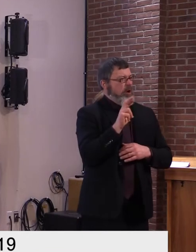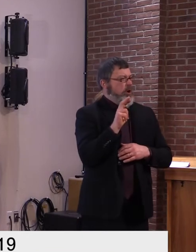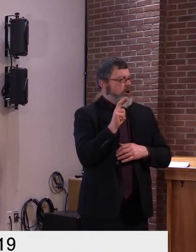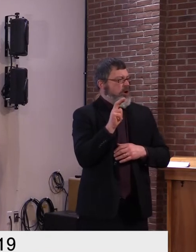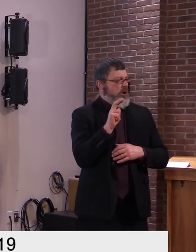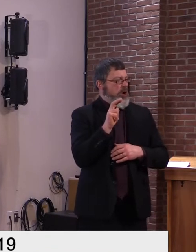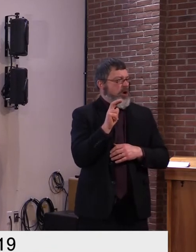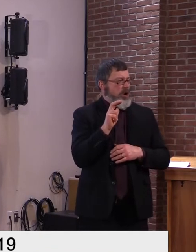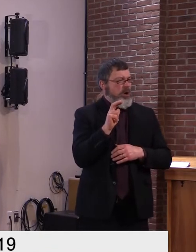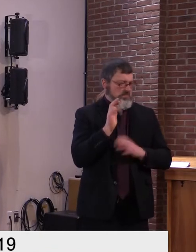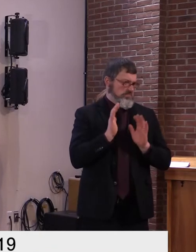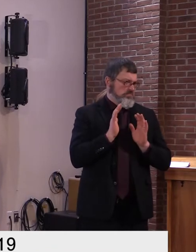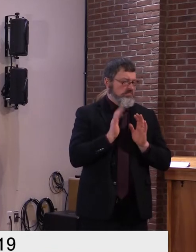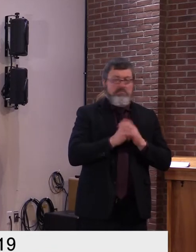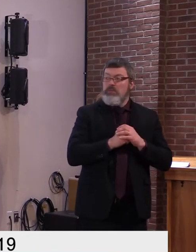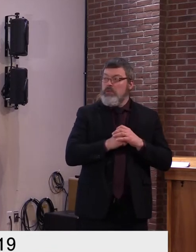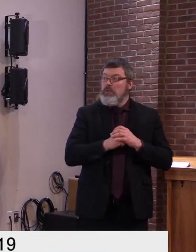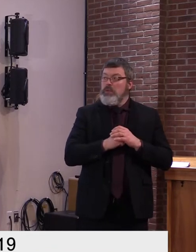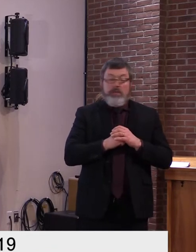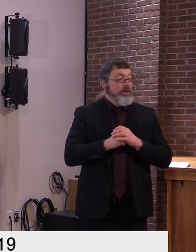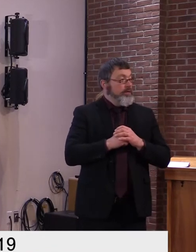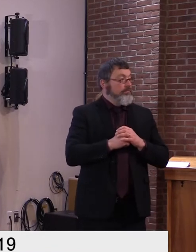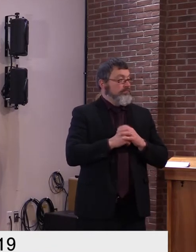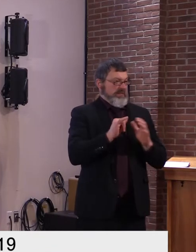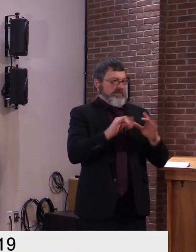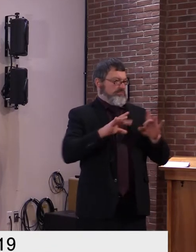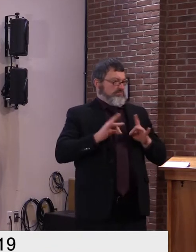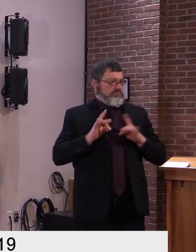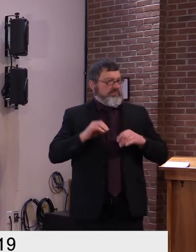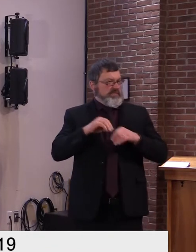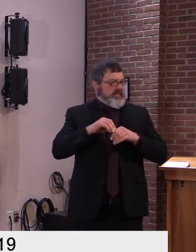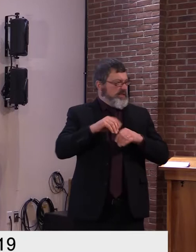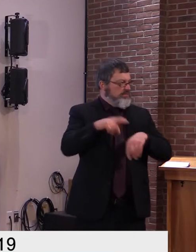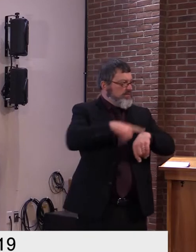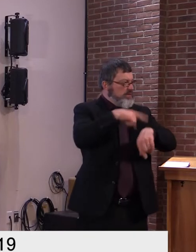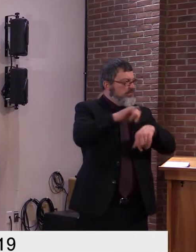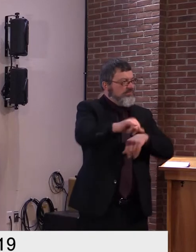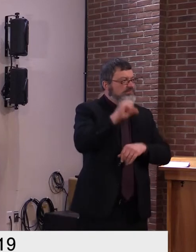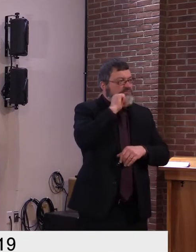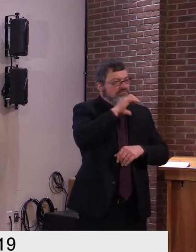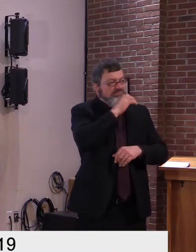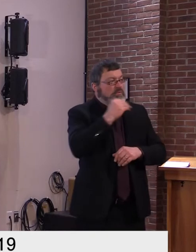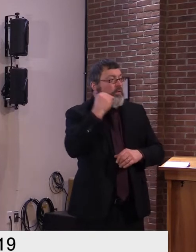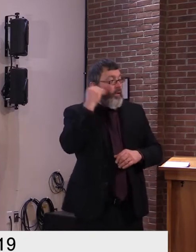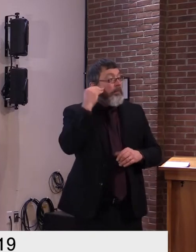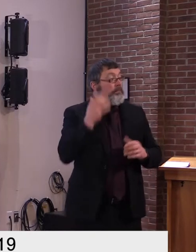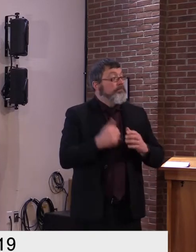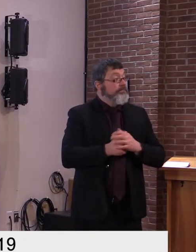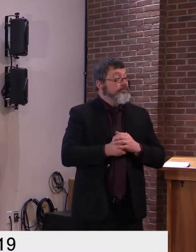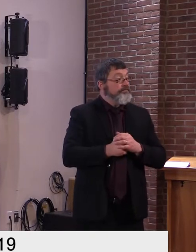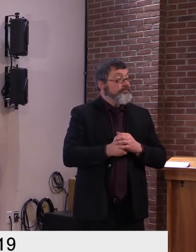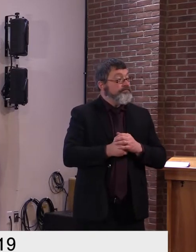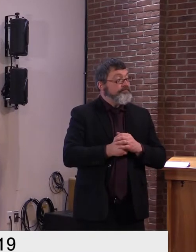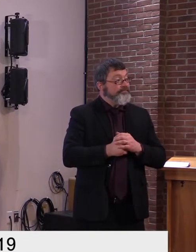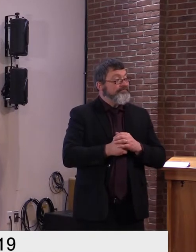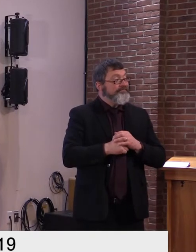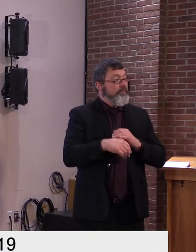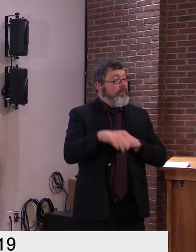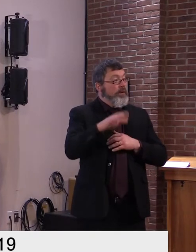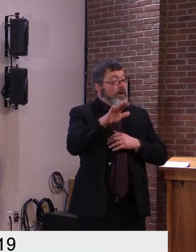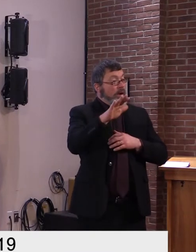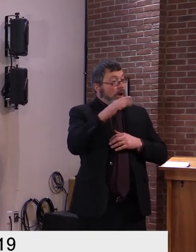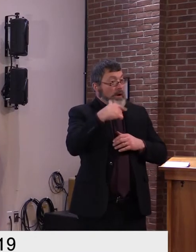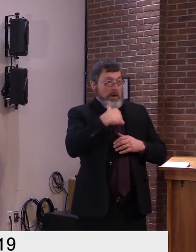Many have more favorable news to offer now in terms of things have settled down, but obviously this is